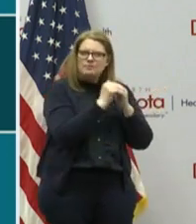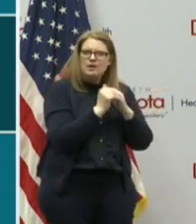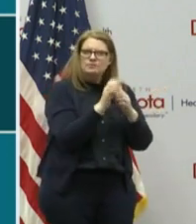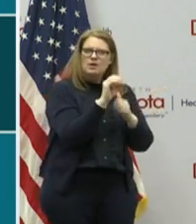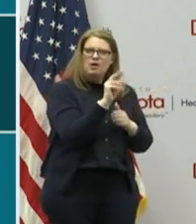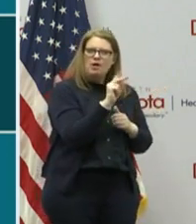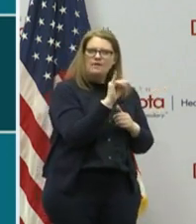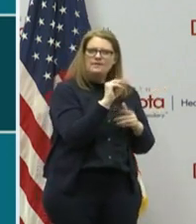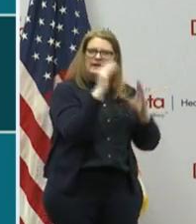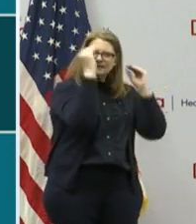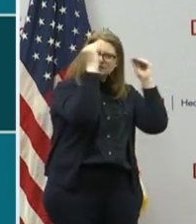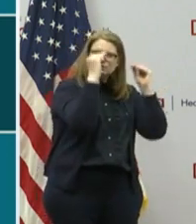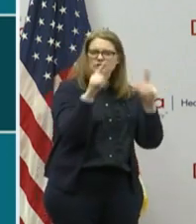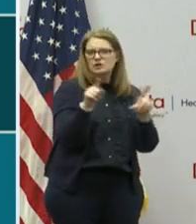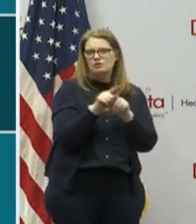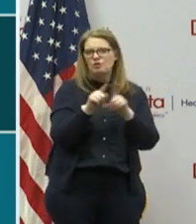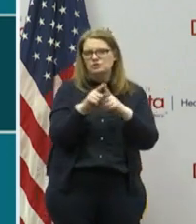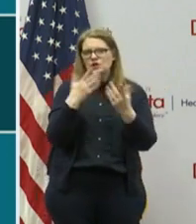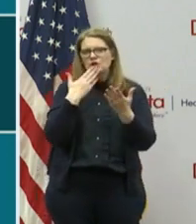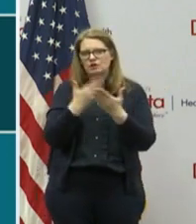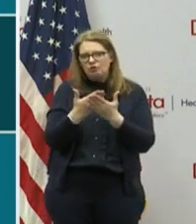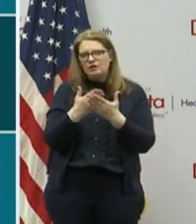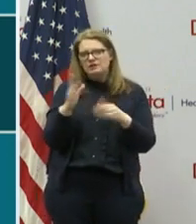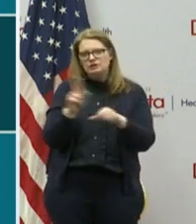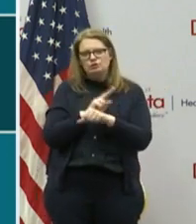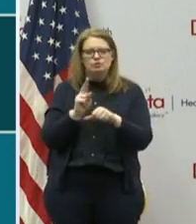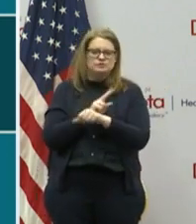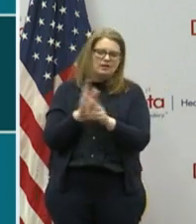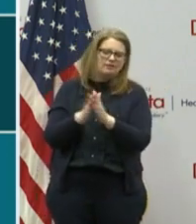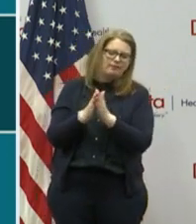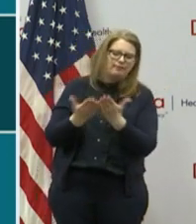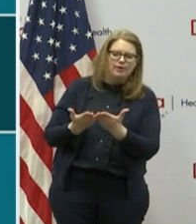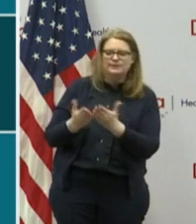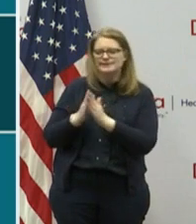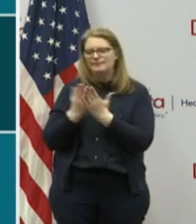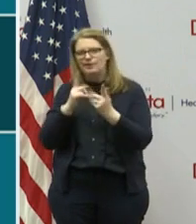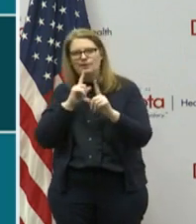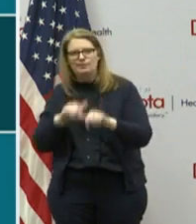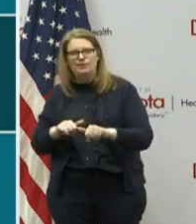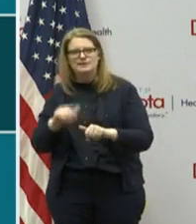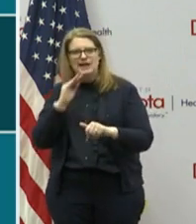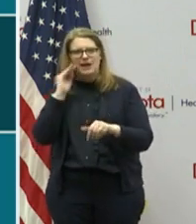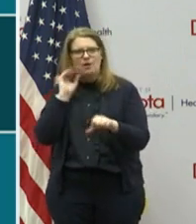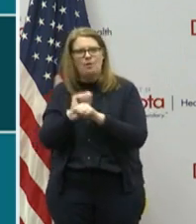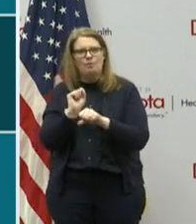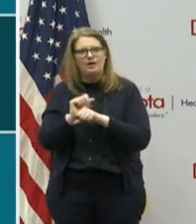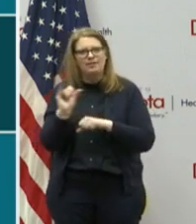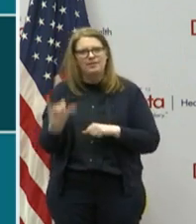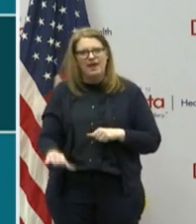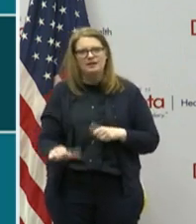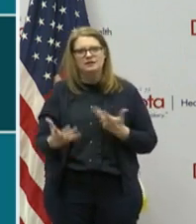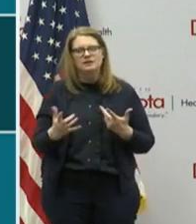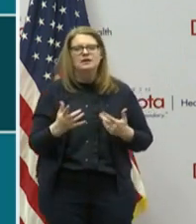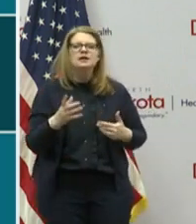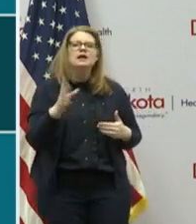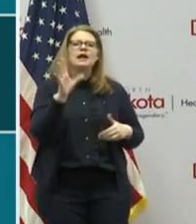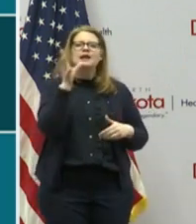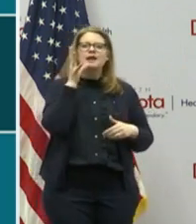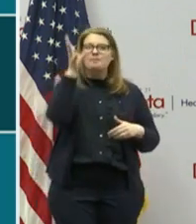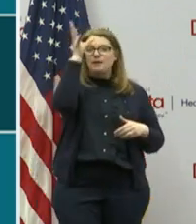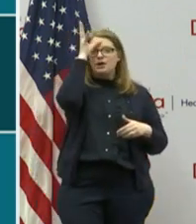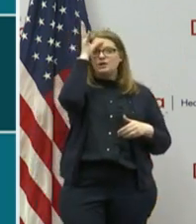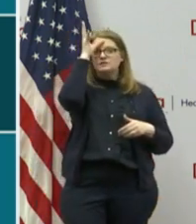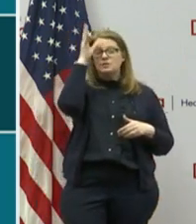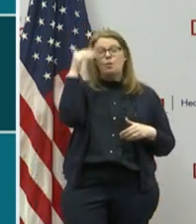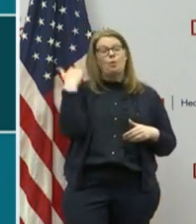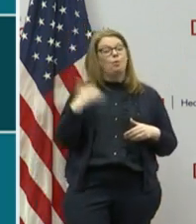online instruction and effective use of good old-fashioned books and book reports and homework. And of course, parents have been a